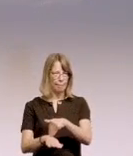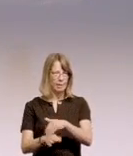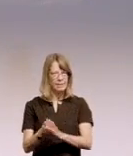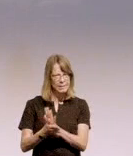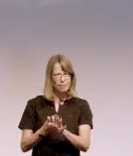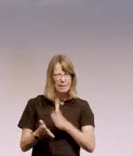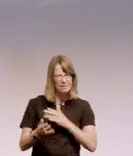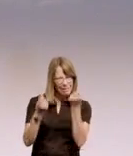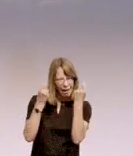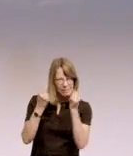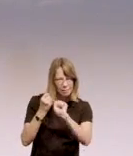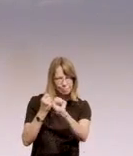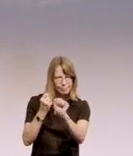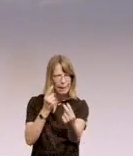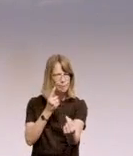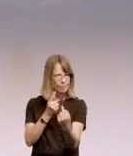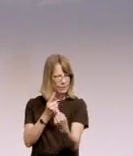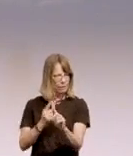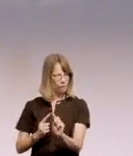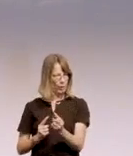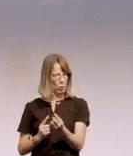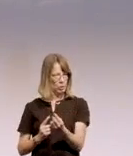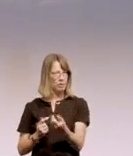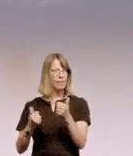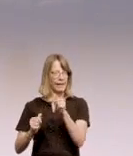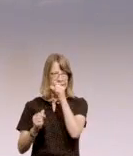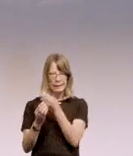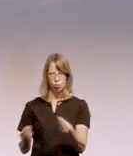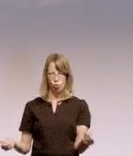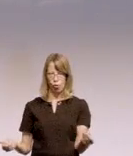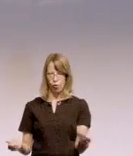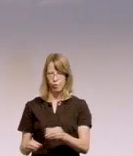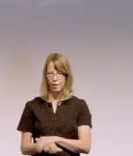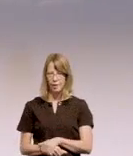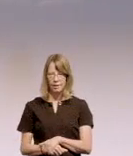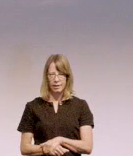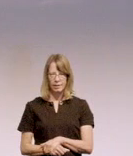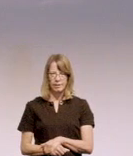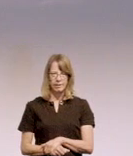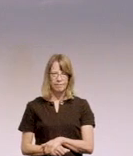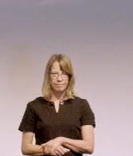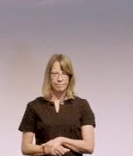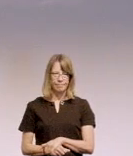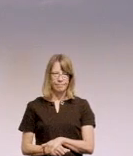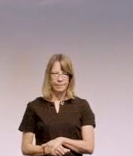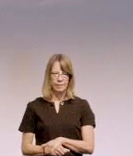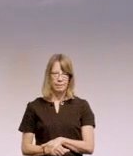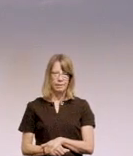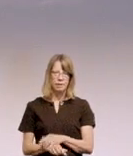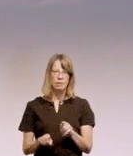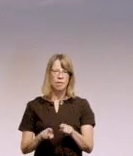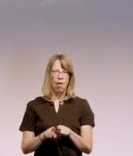understand those problems from the perspective of the person experiencing them. It's very evident, especially in big business